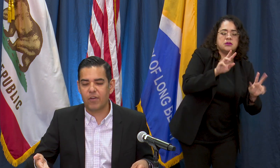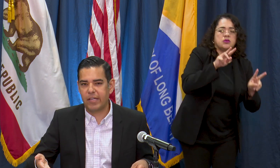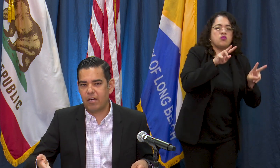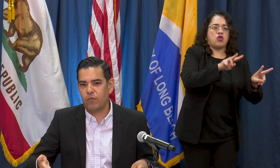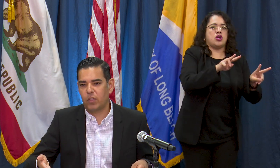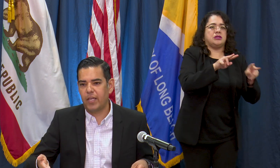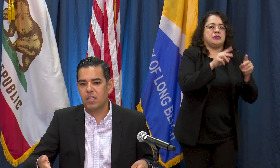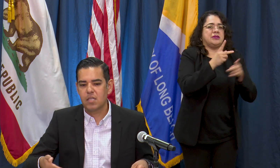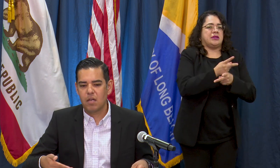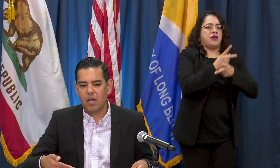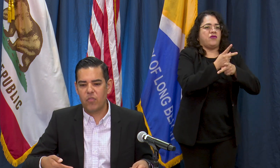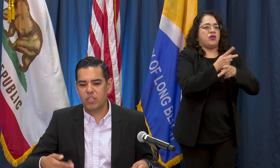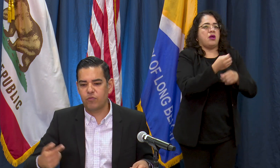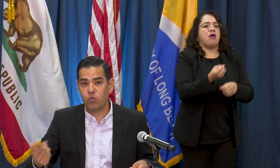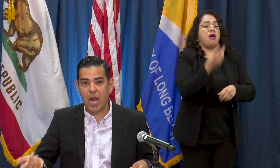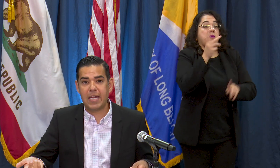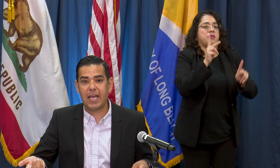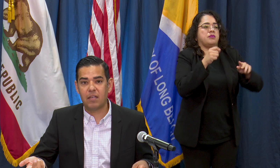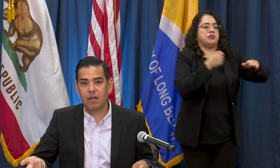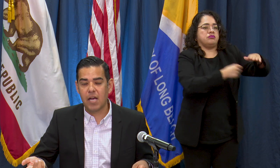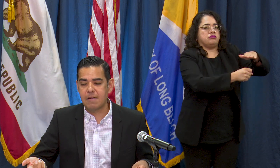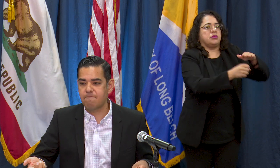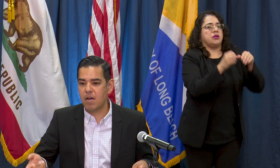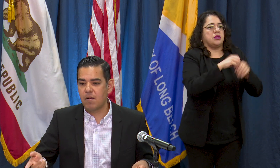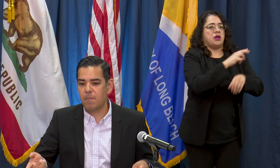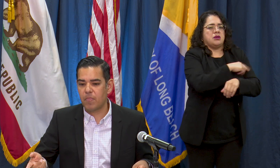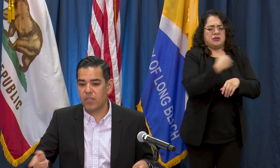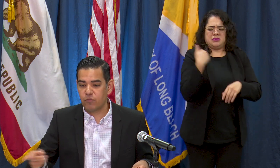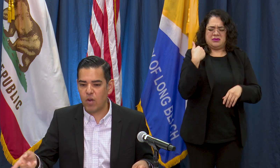watch that very carefully. This Friday